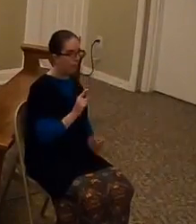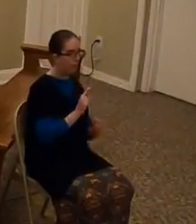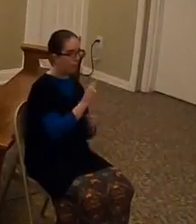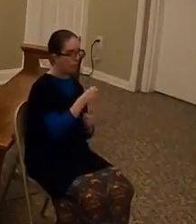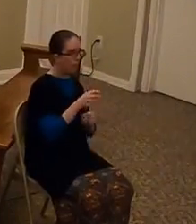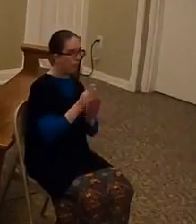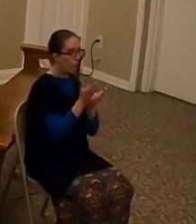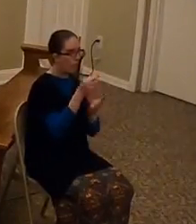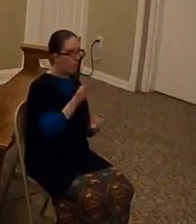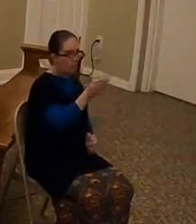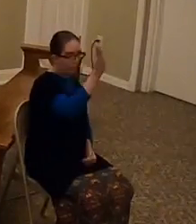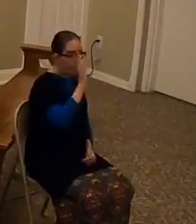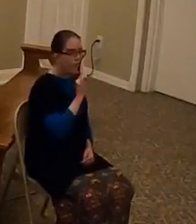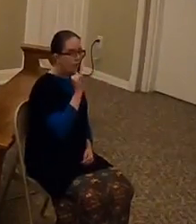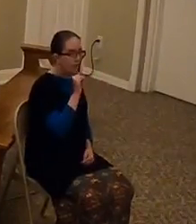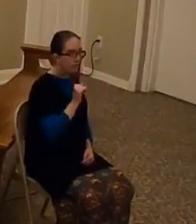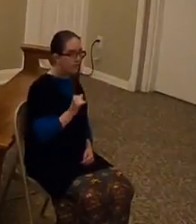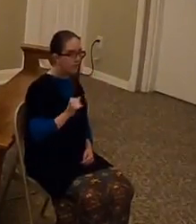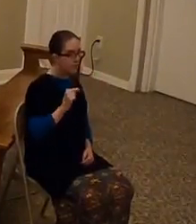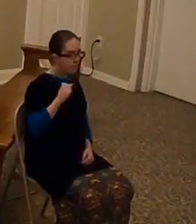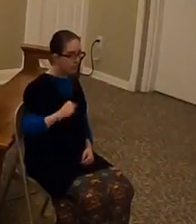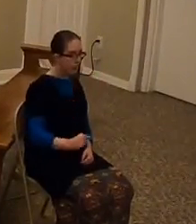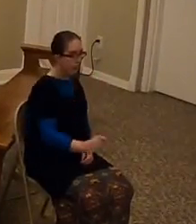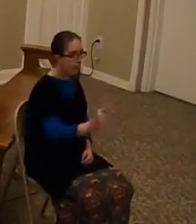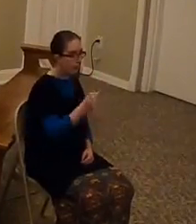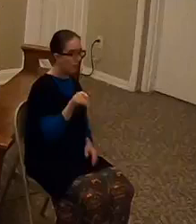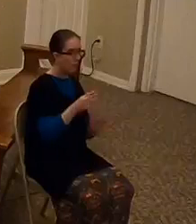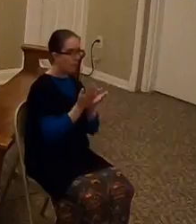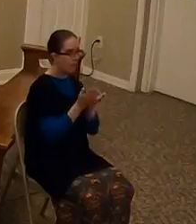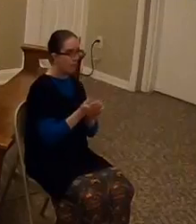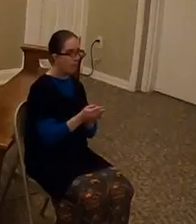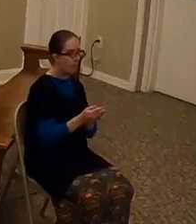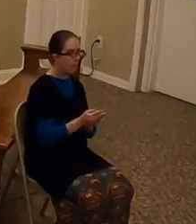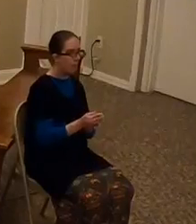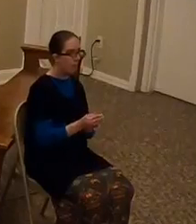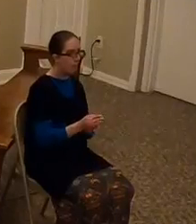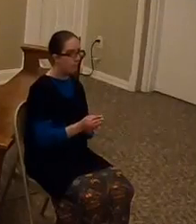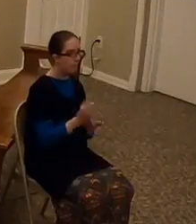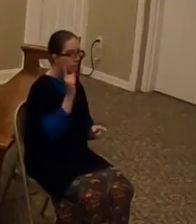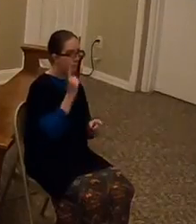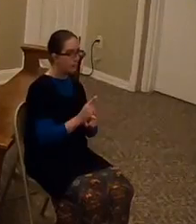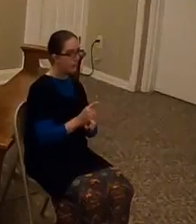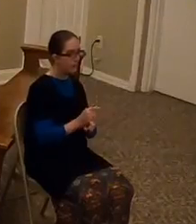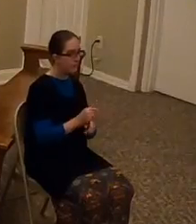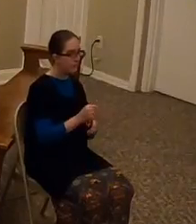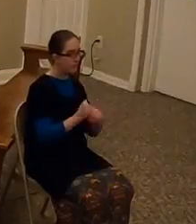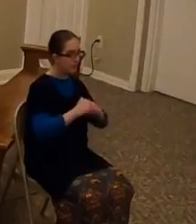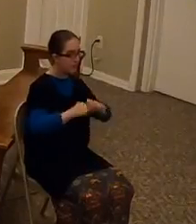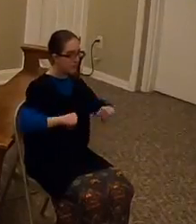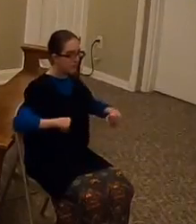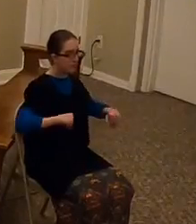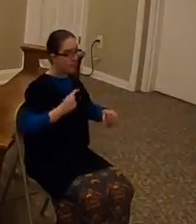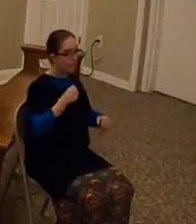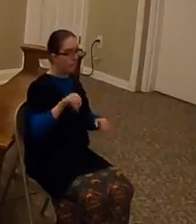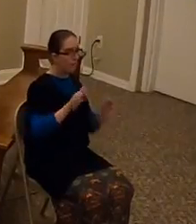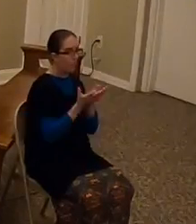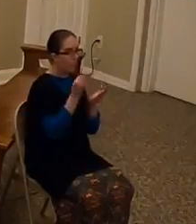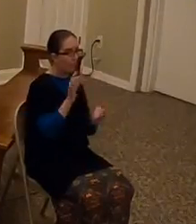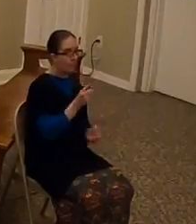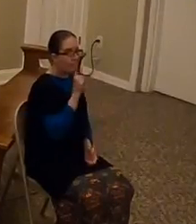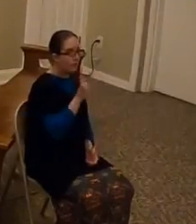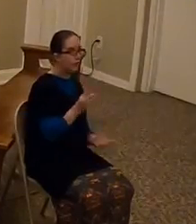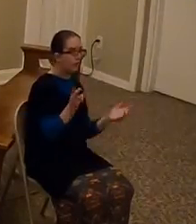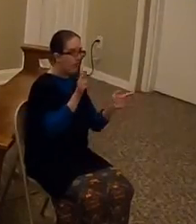when the Word of God is going forth, amen, the Bible said rightly dividing the Word of truth. So